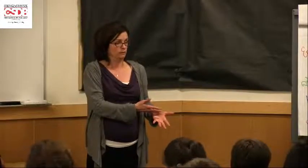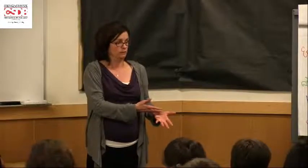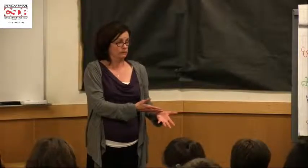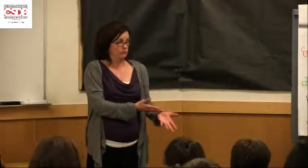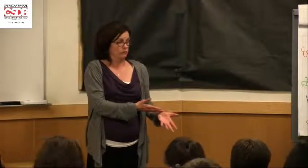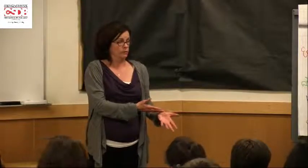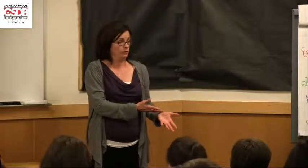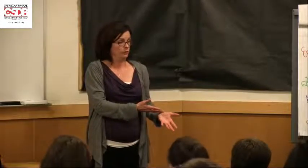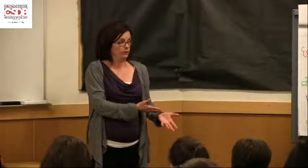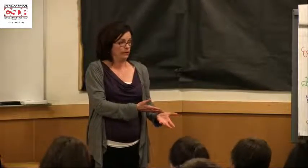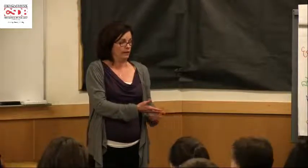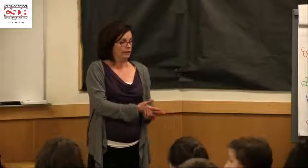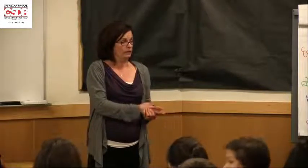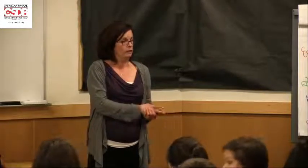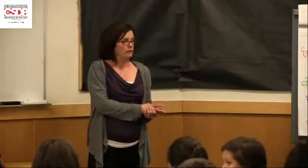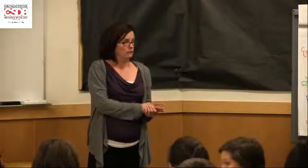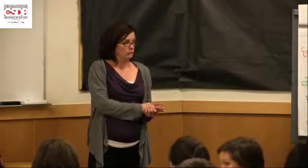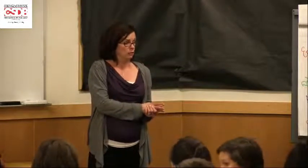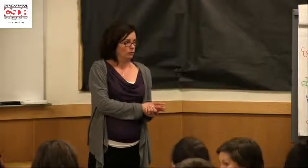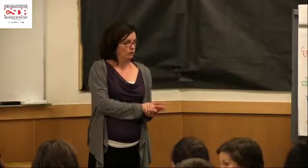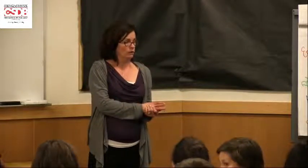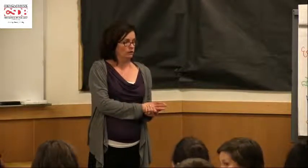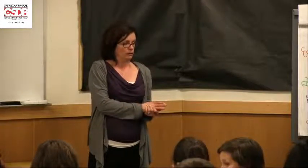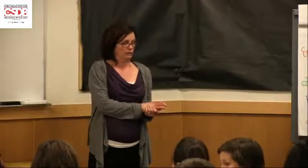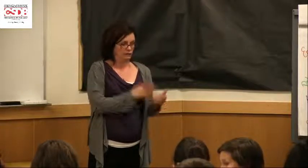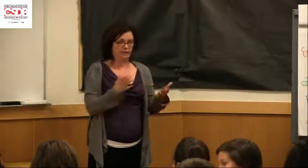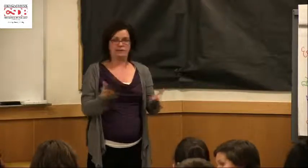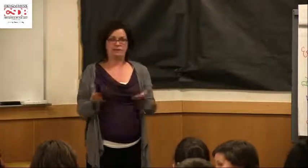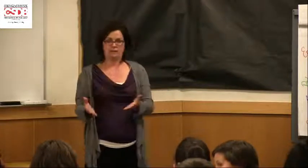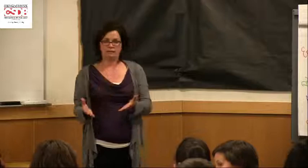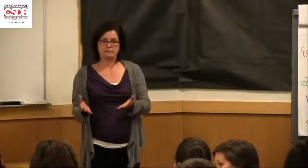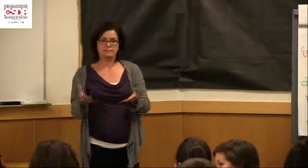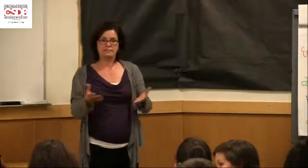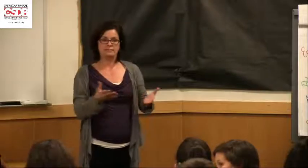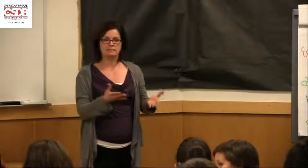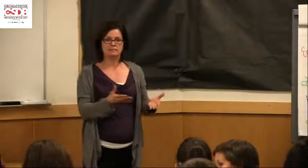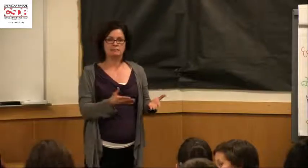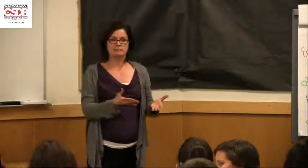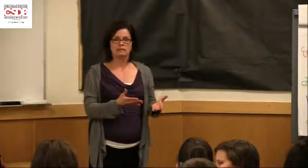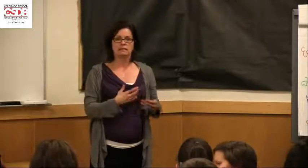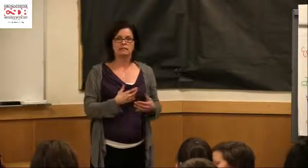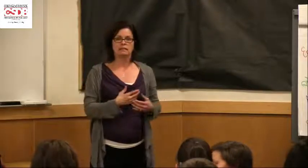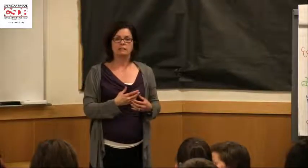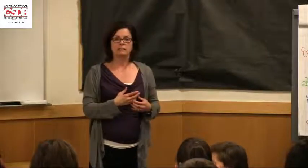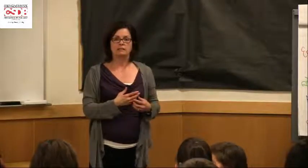to themselves. What do you do with that? So again, the caregiver is